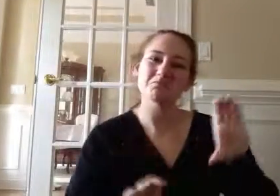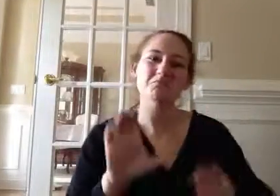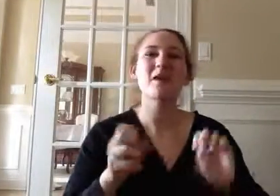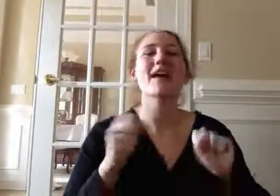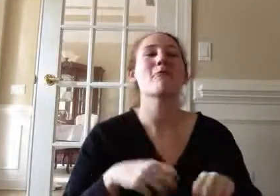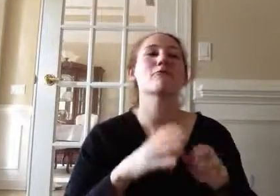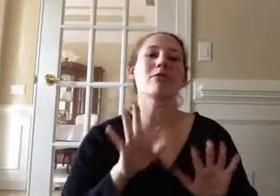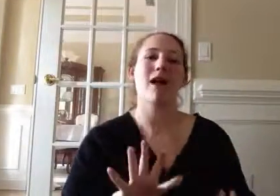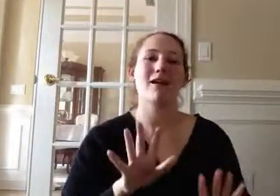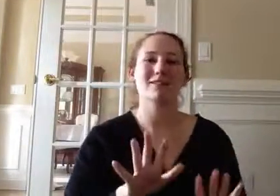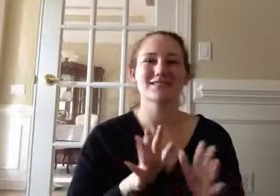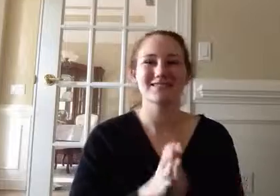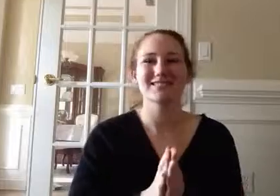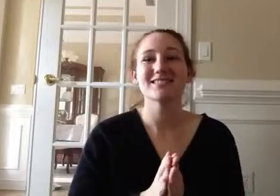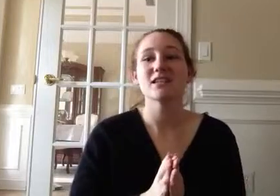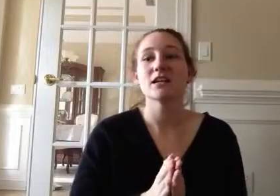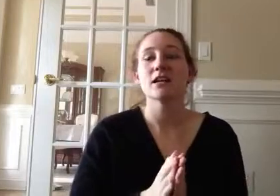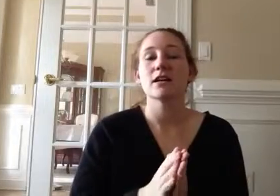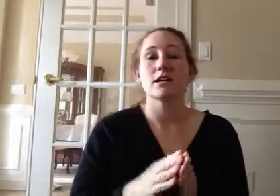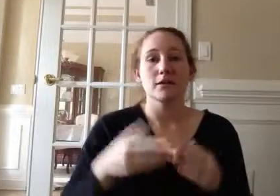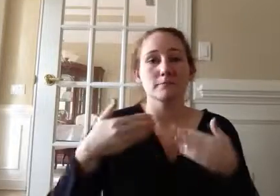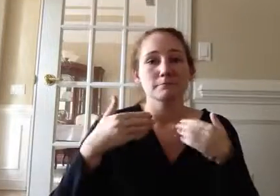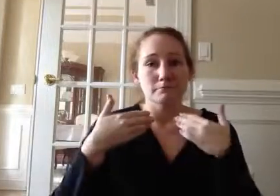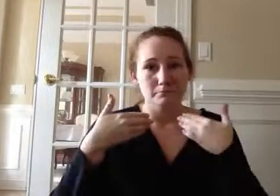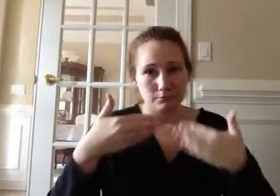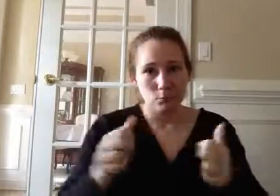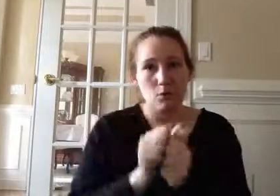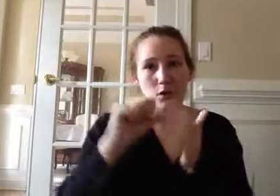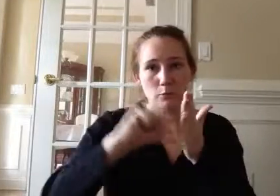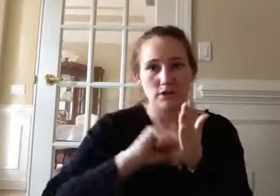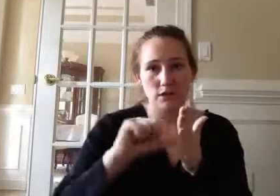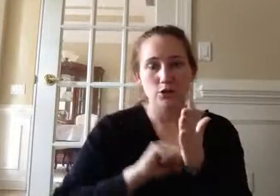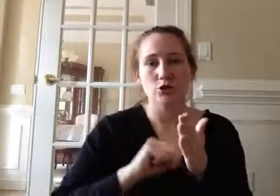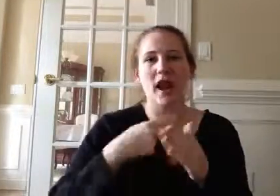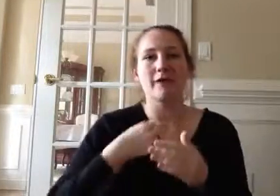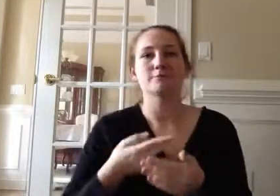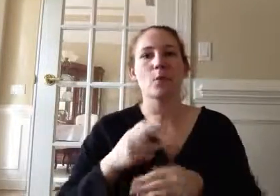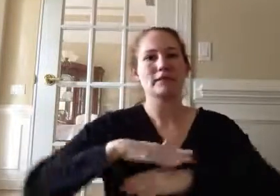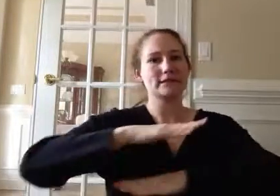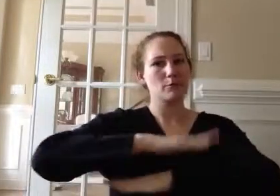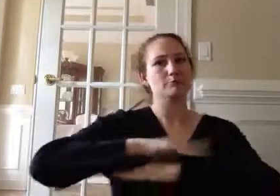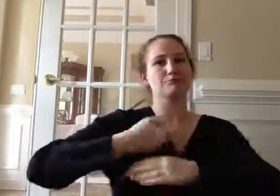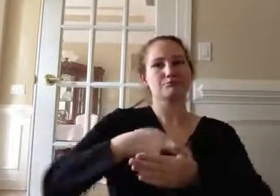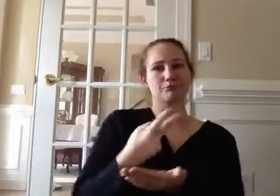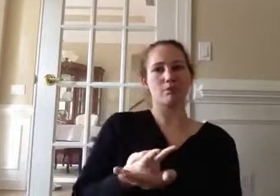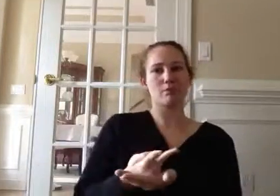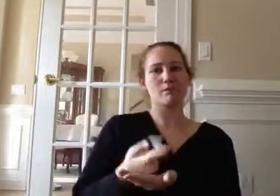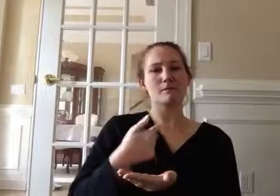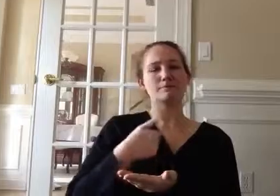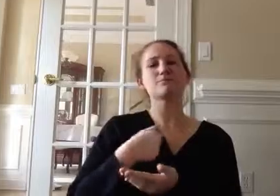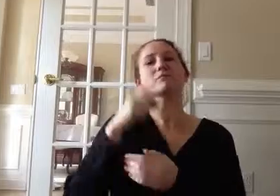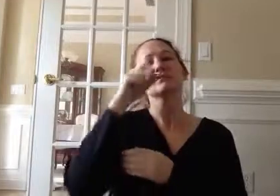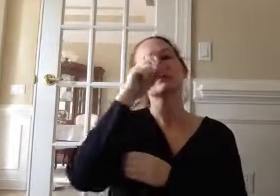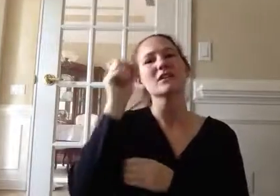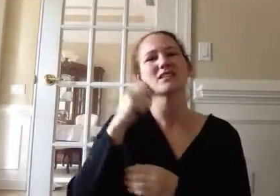relax. He went over the procedure, and then he had me lay down on the table. Because of dehydration due to the diarrhea